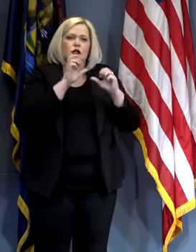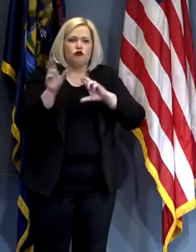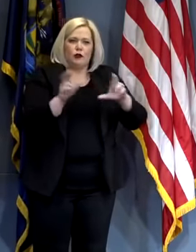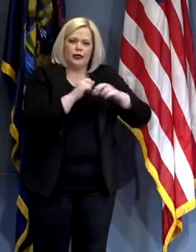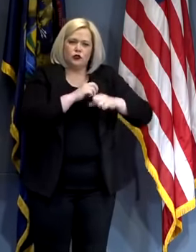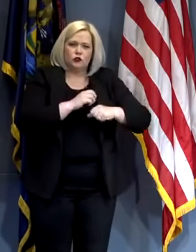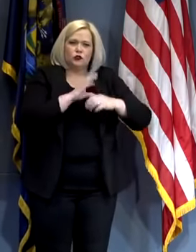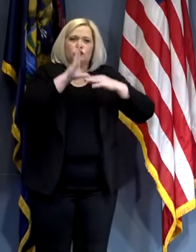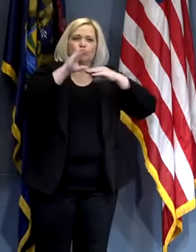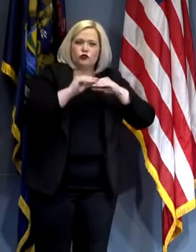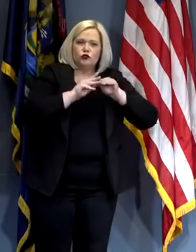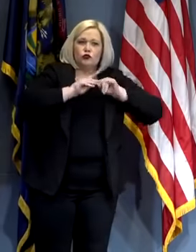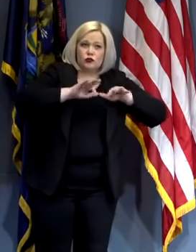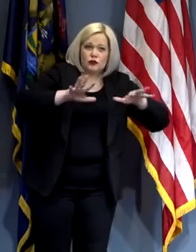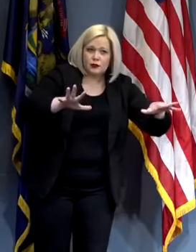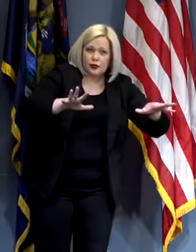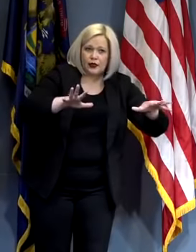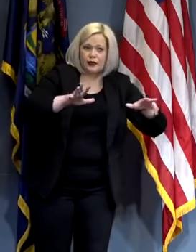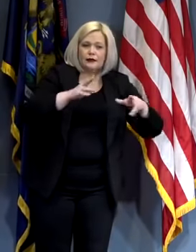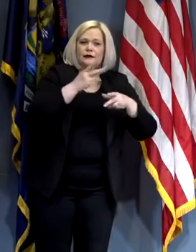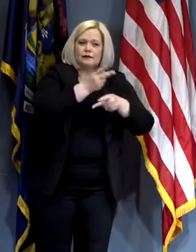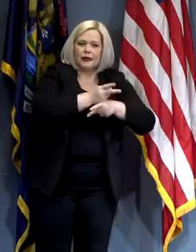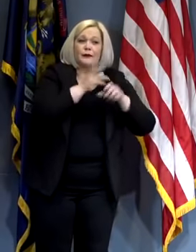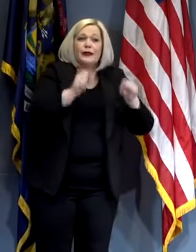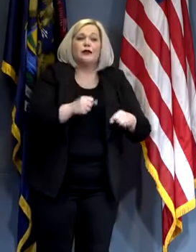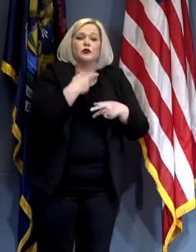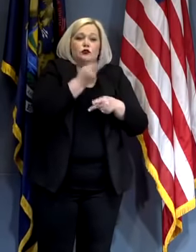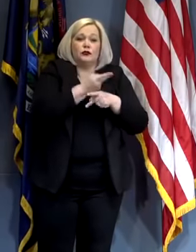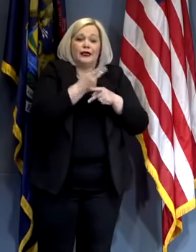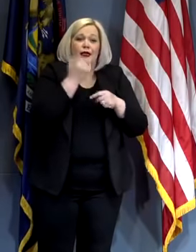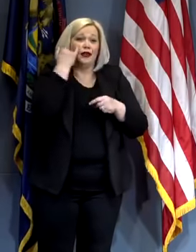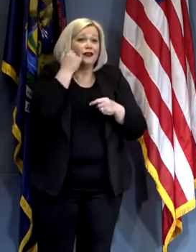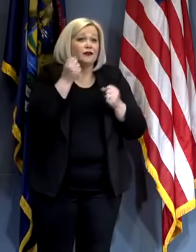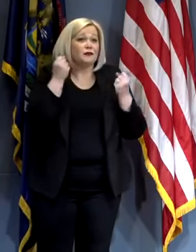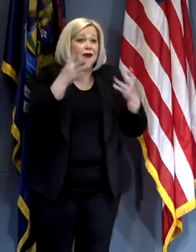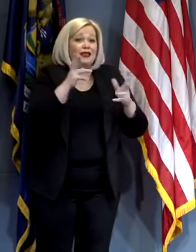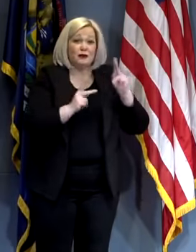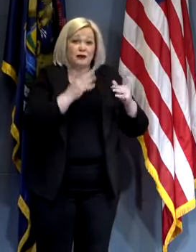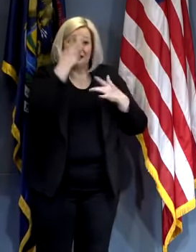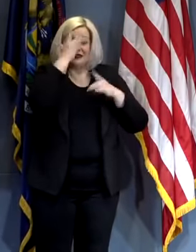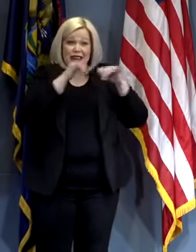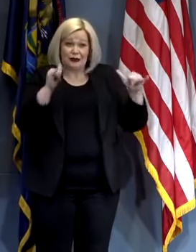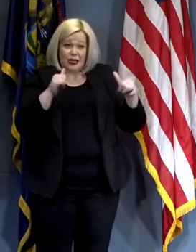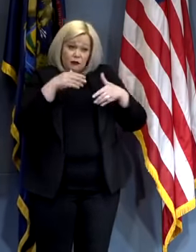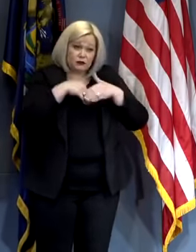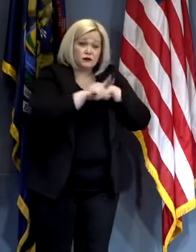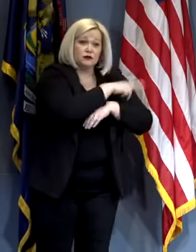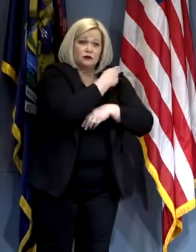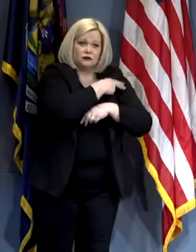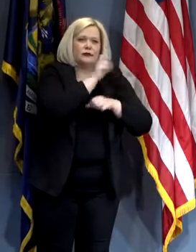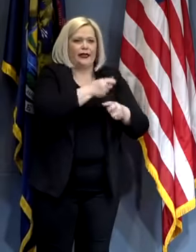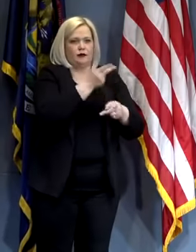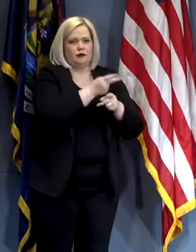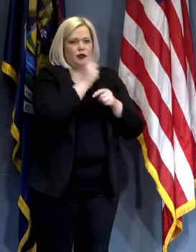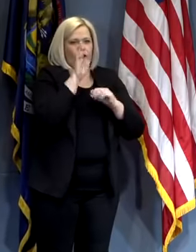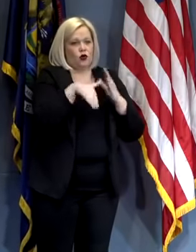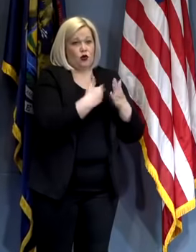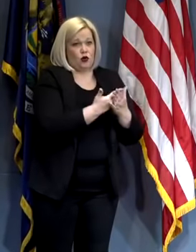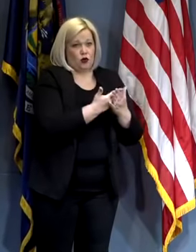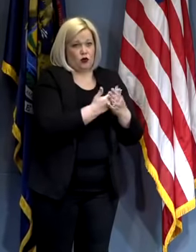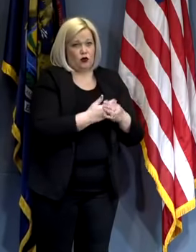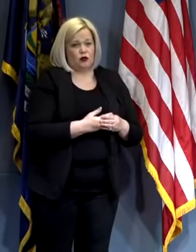disease and to take care of a surge in patients if that happens. We also want to make sure we see a